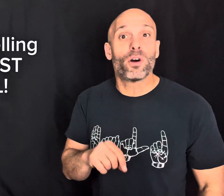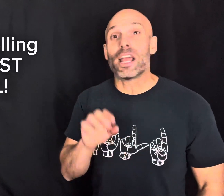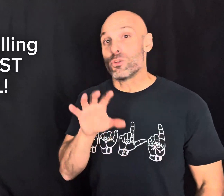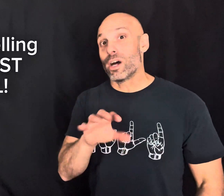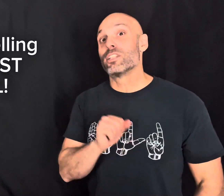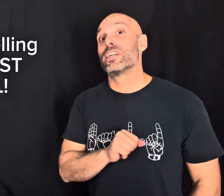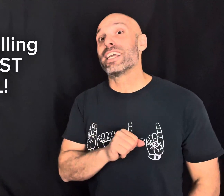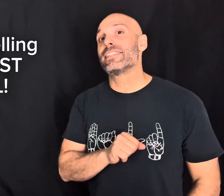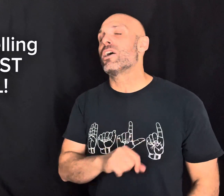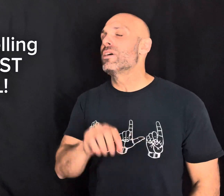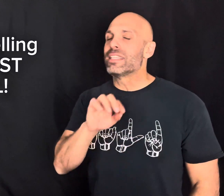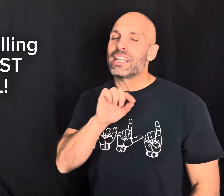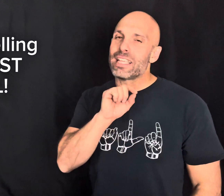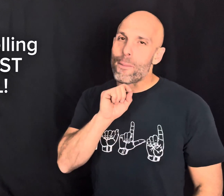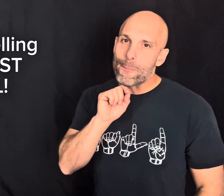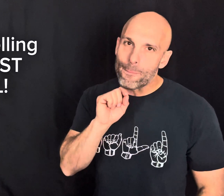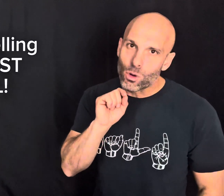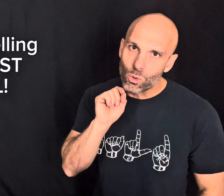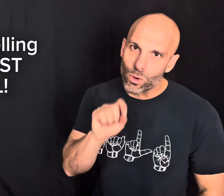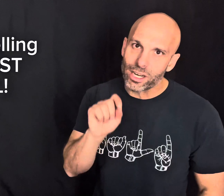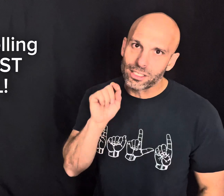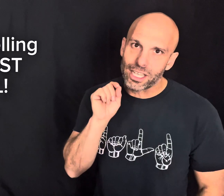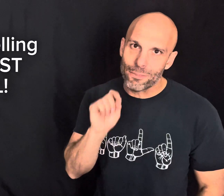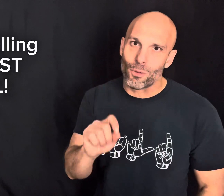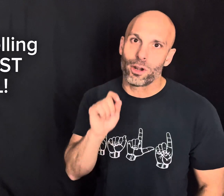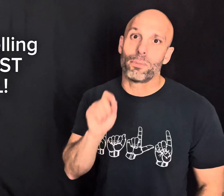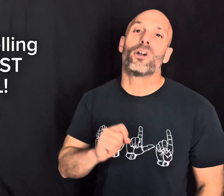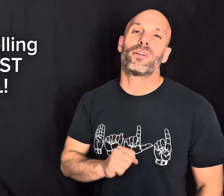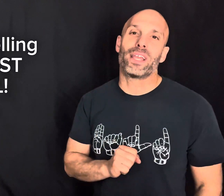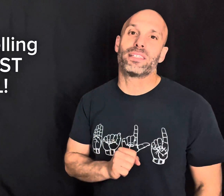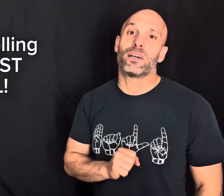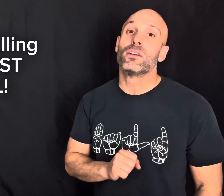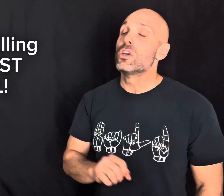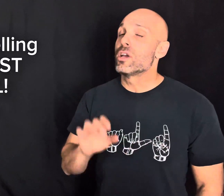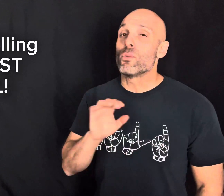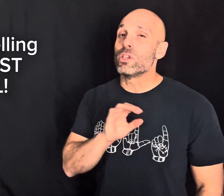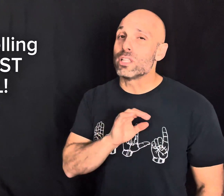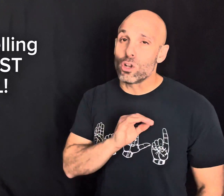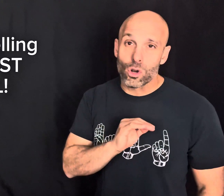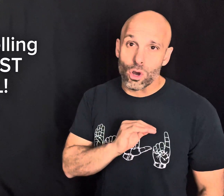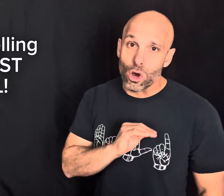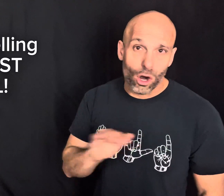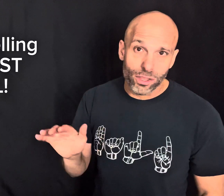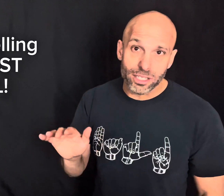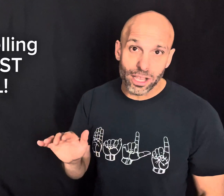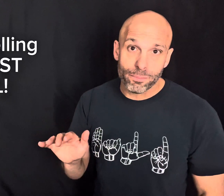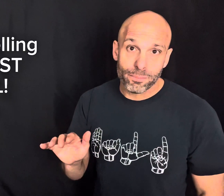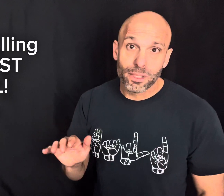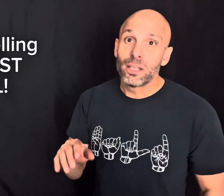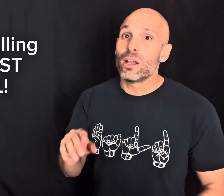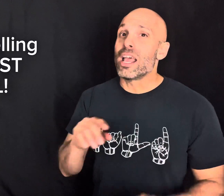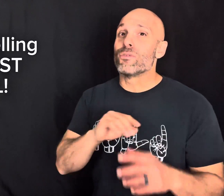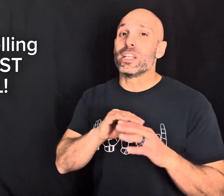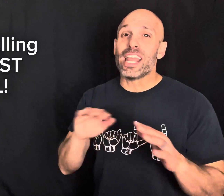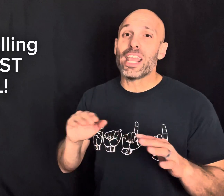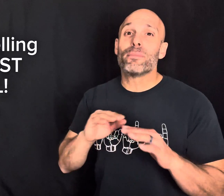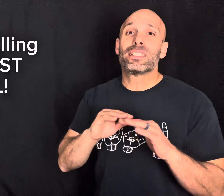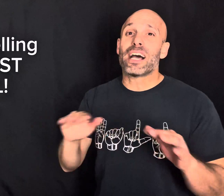and you want to learn ASL, that is a critically important part of ASL. We use it all the time. Every name,